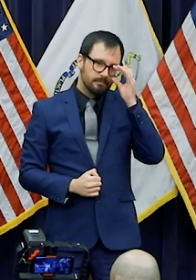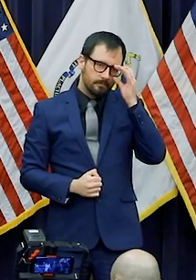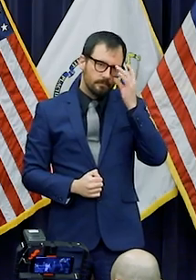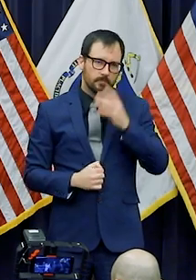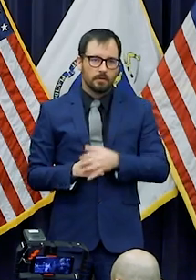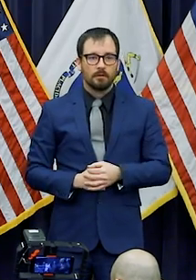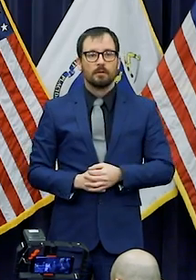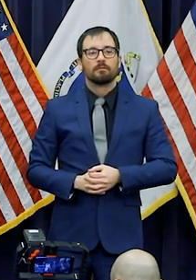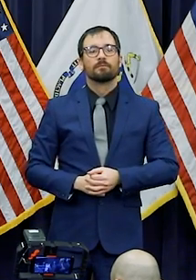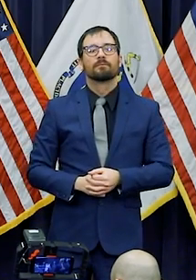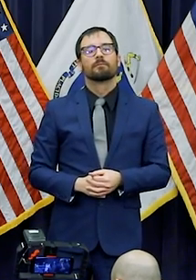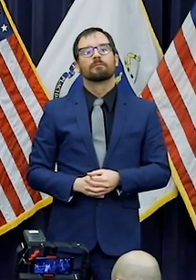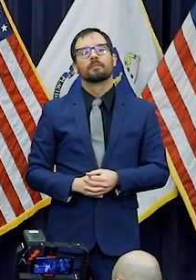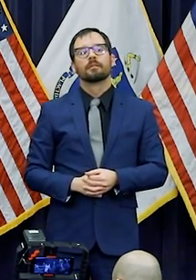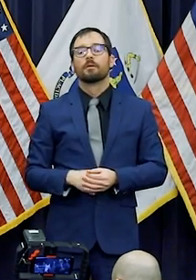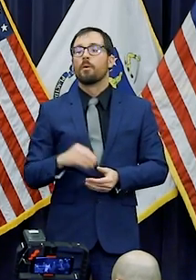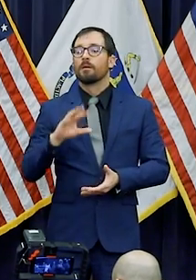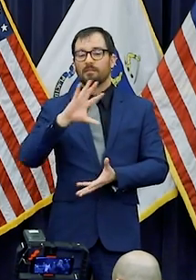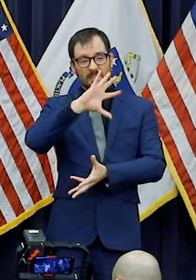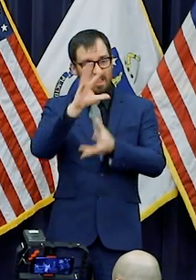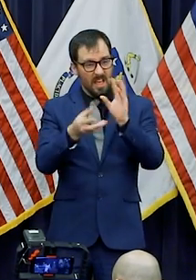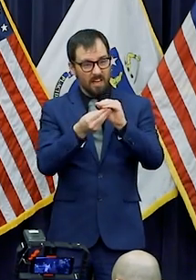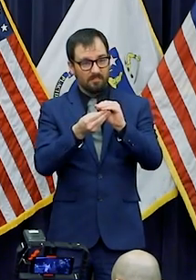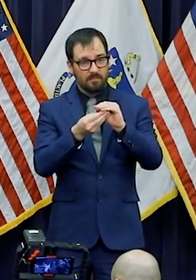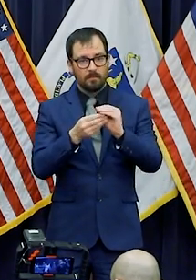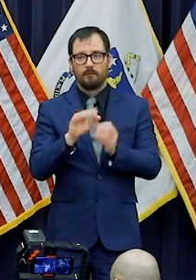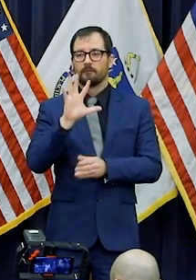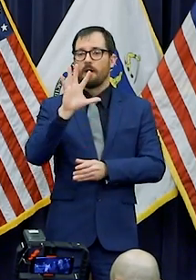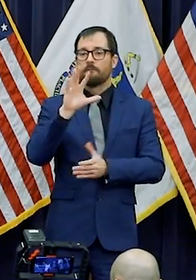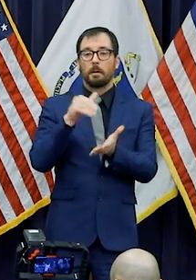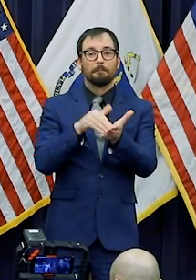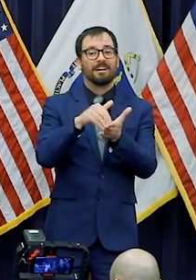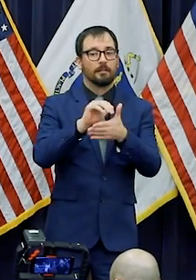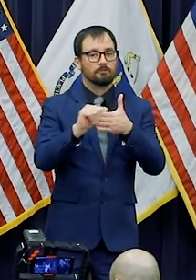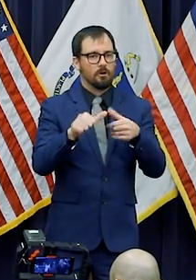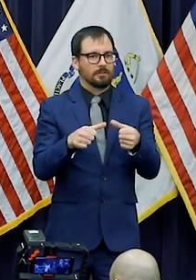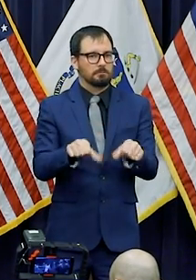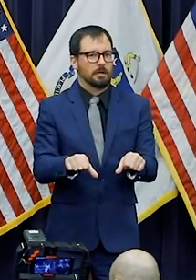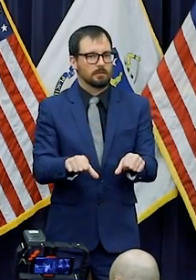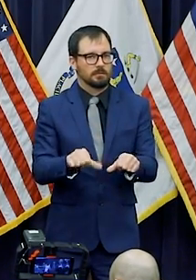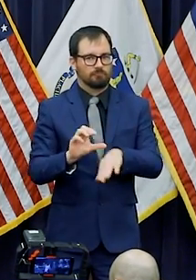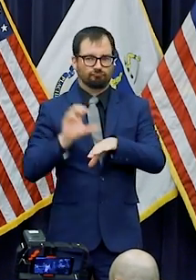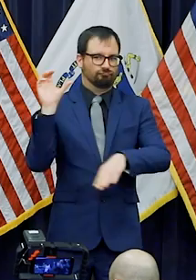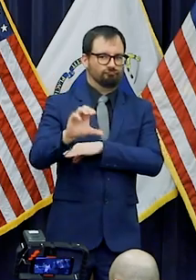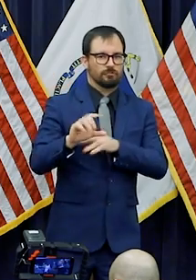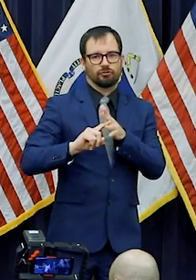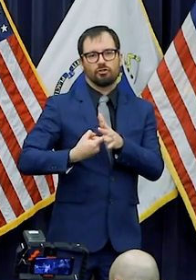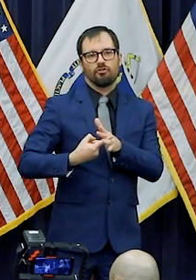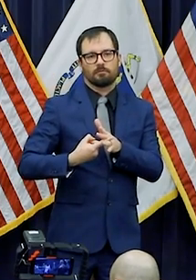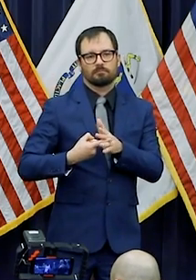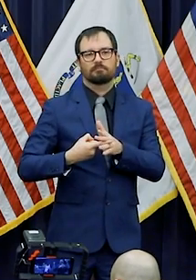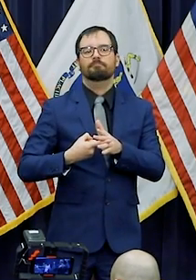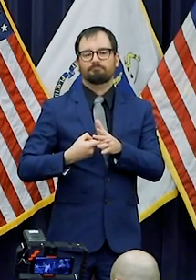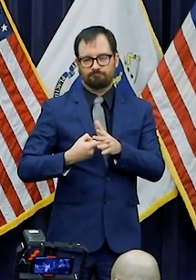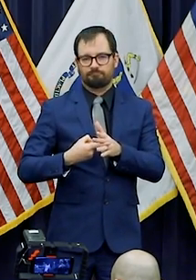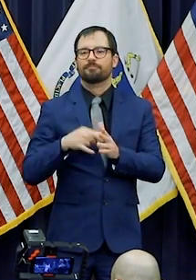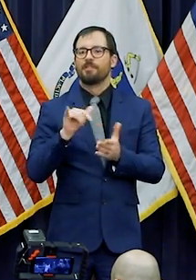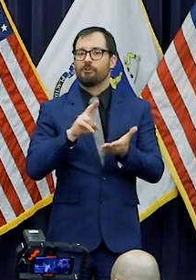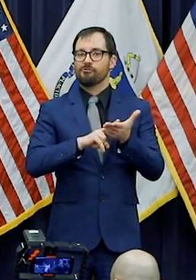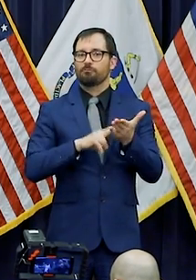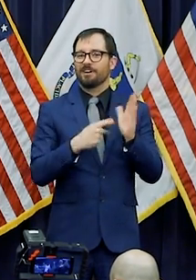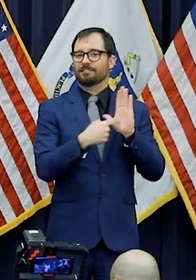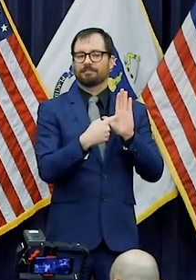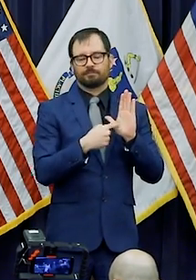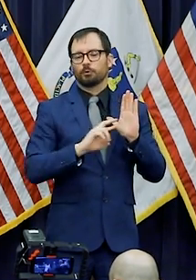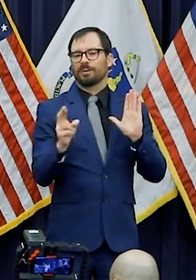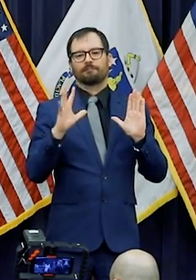Let me just quickly address the issue of lab testing. The addition of national lab testing and the changes in